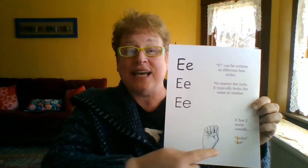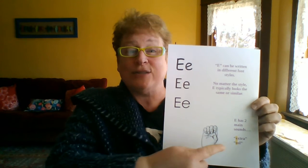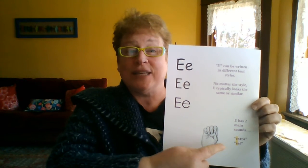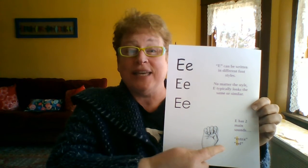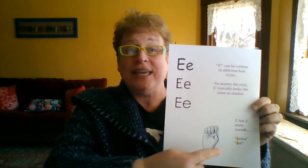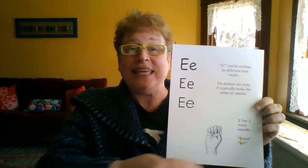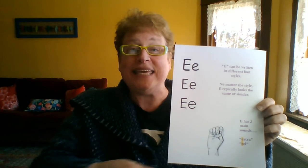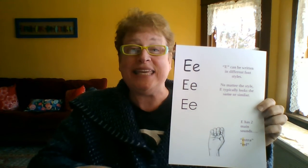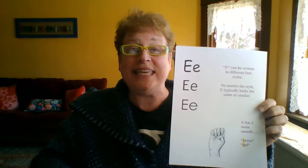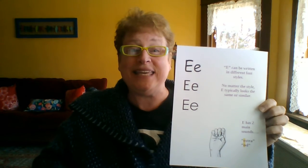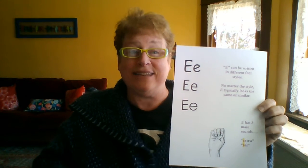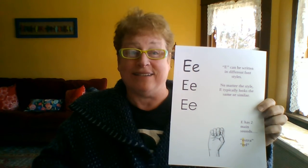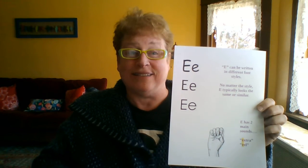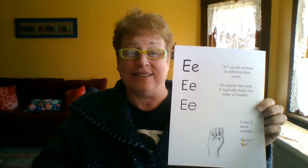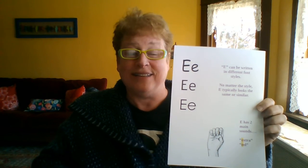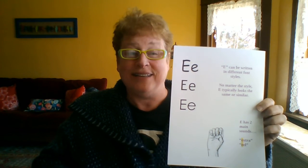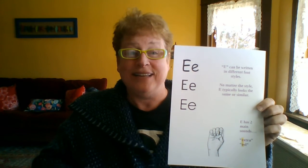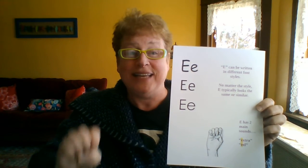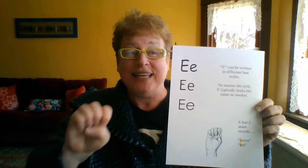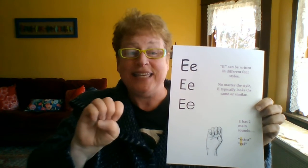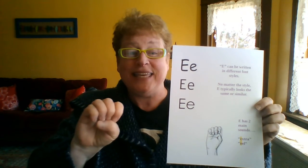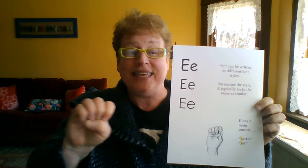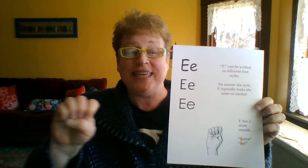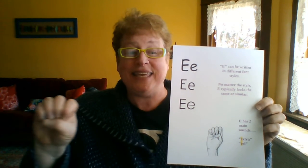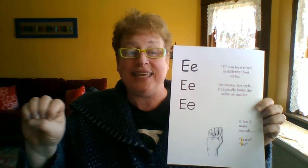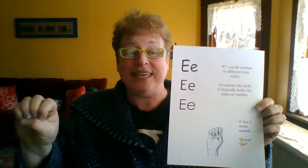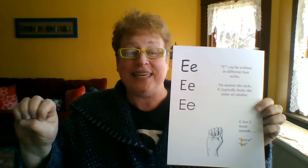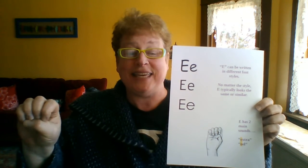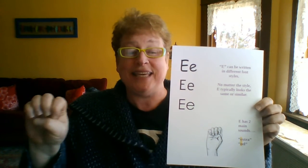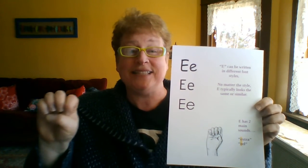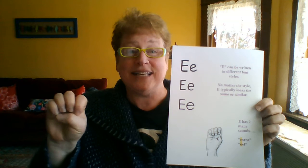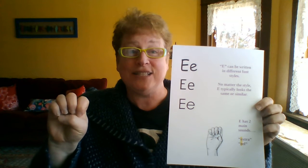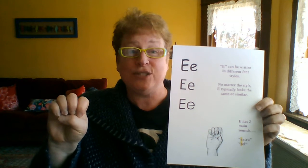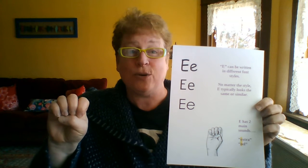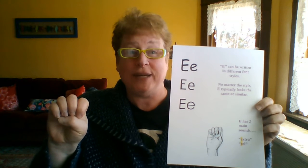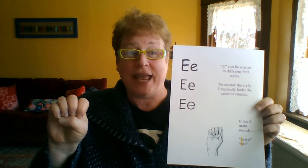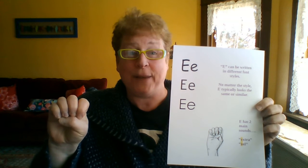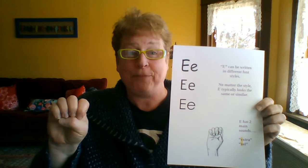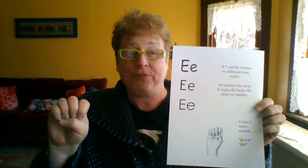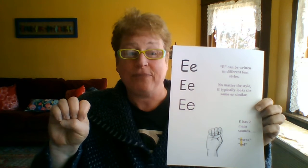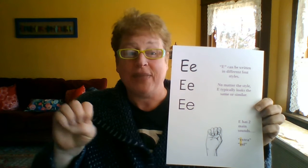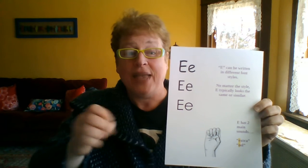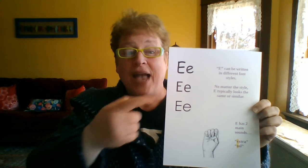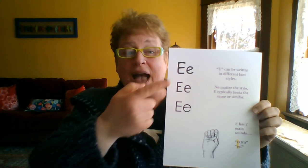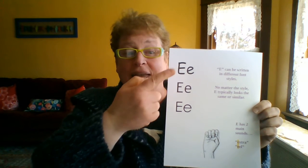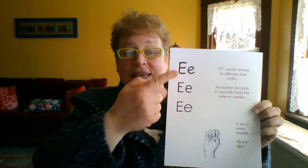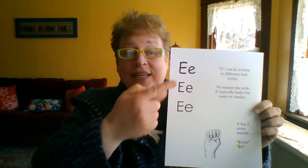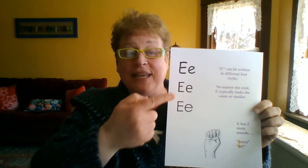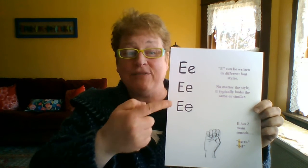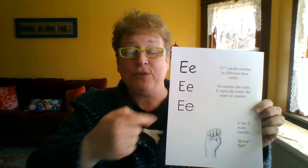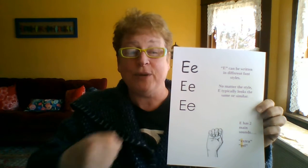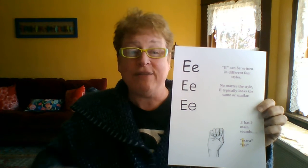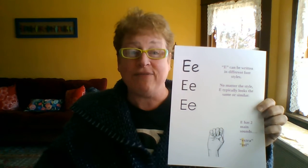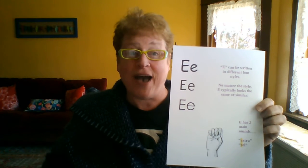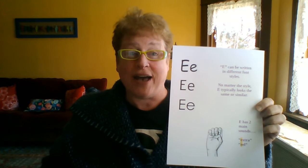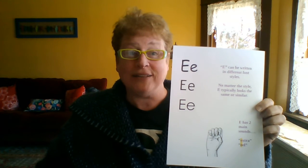sounds like eel. E, it says its own name. I again have three fonts